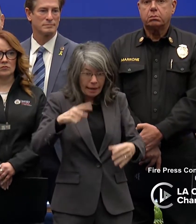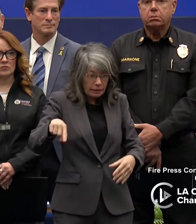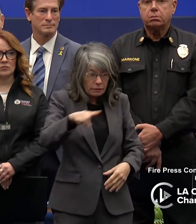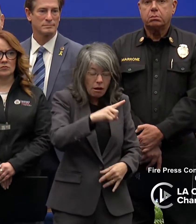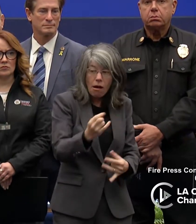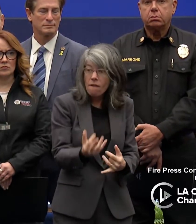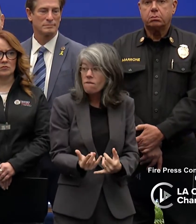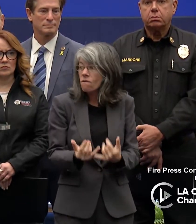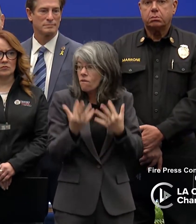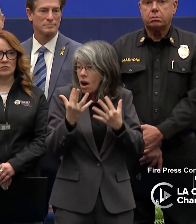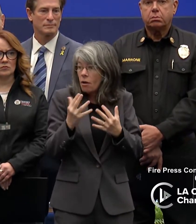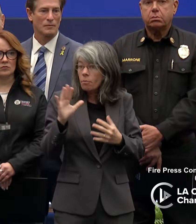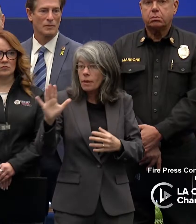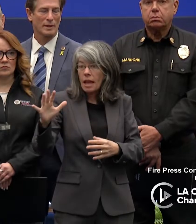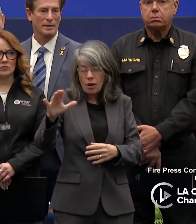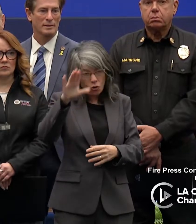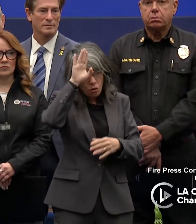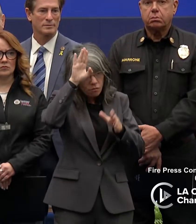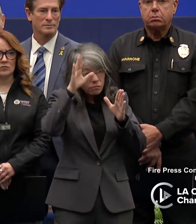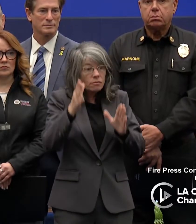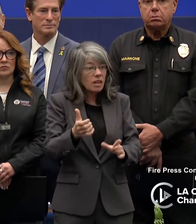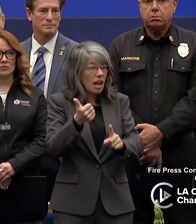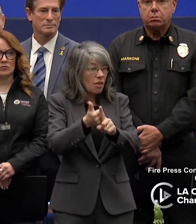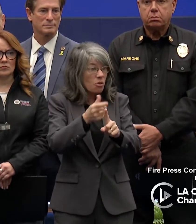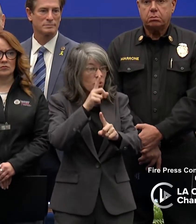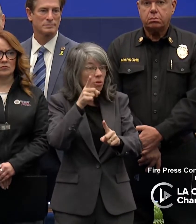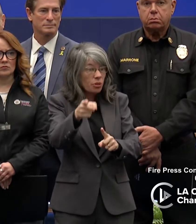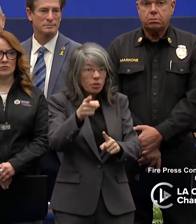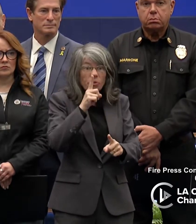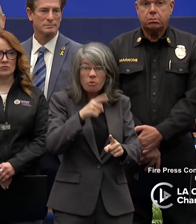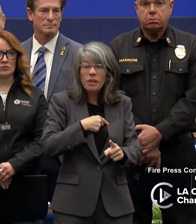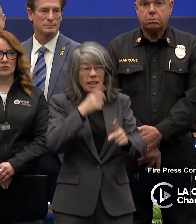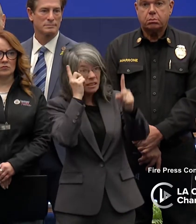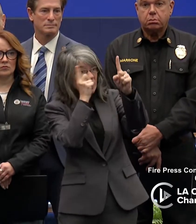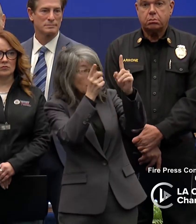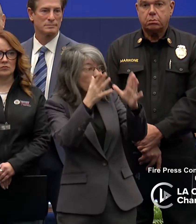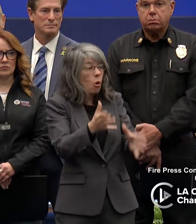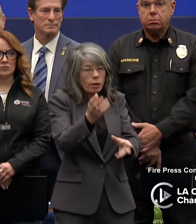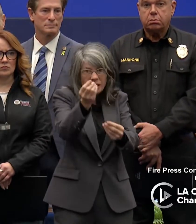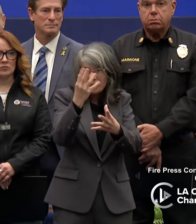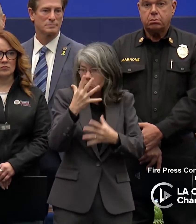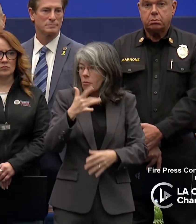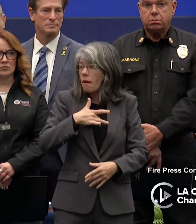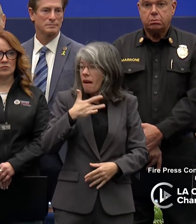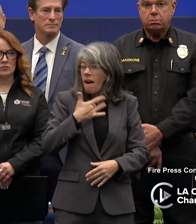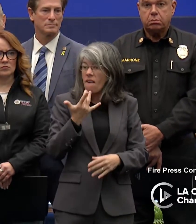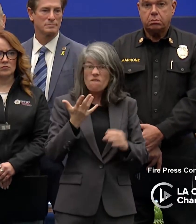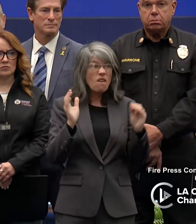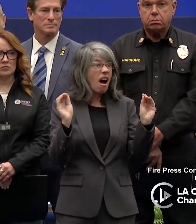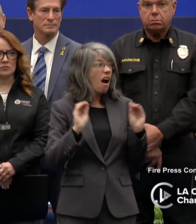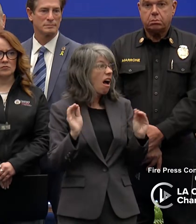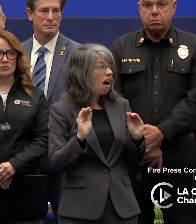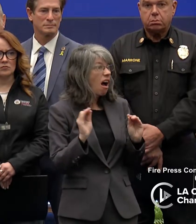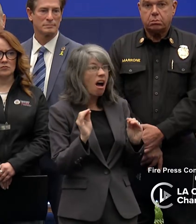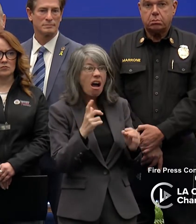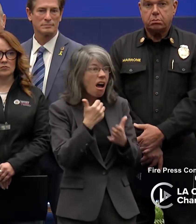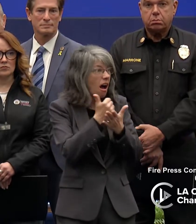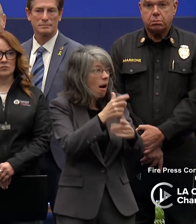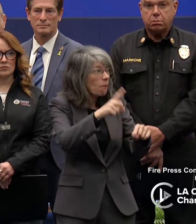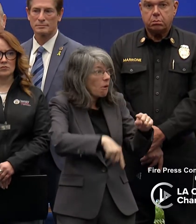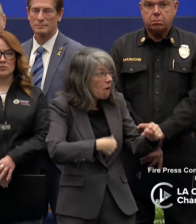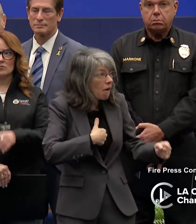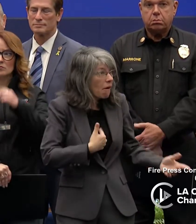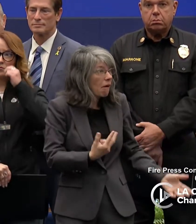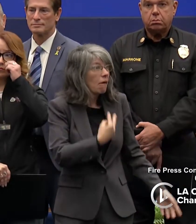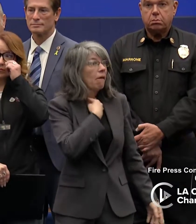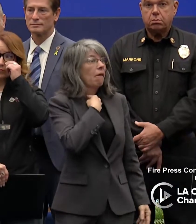on fire, and your firefighters, these heroes, were telling me they felt like they were in the minor leagues?